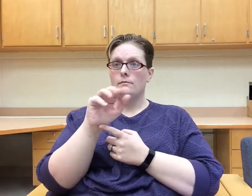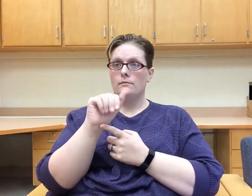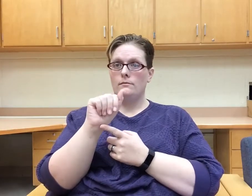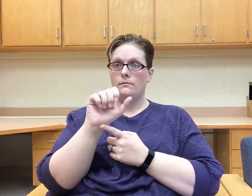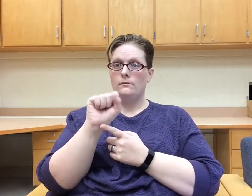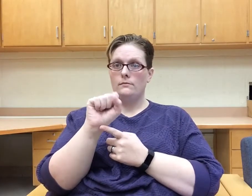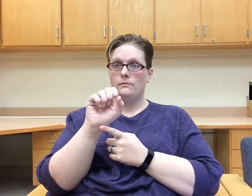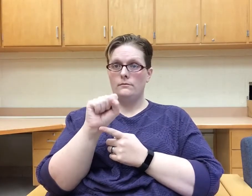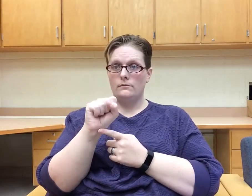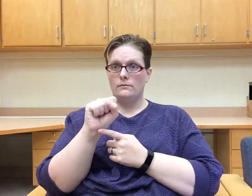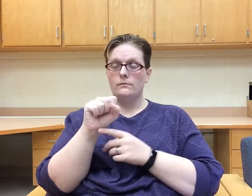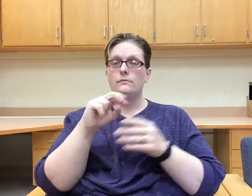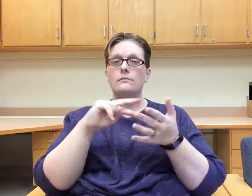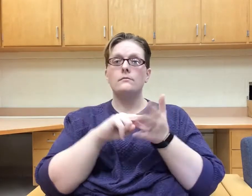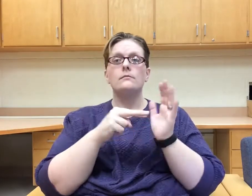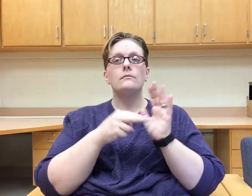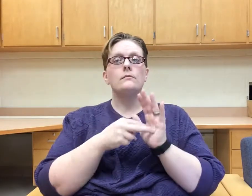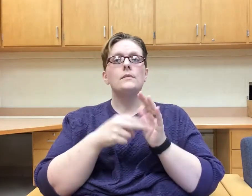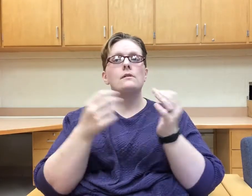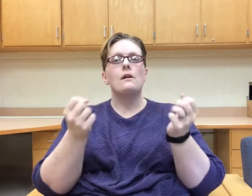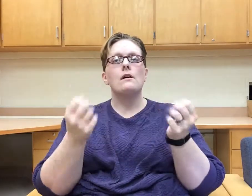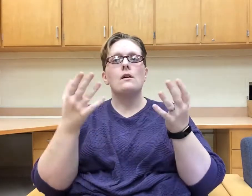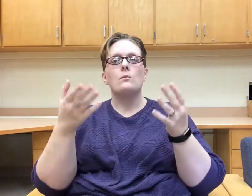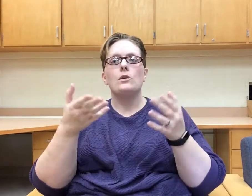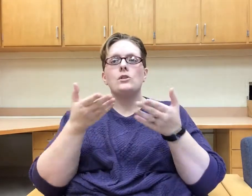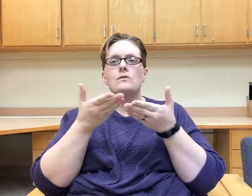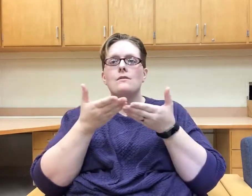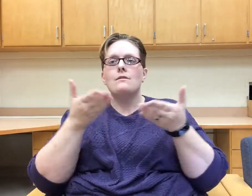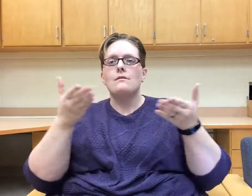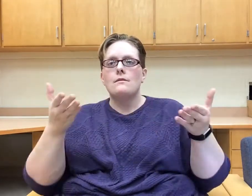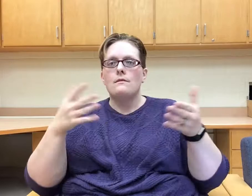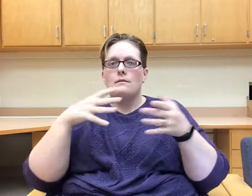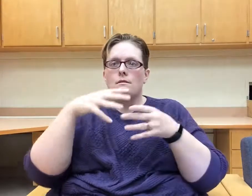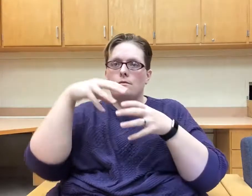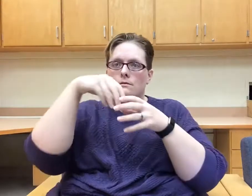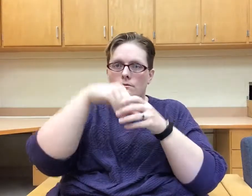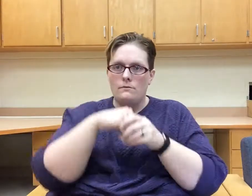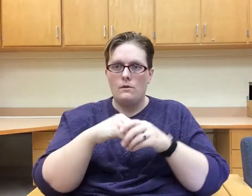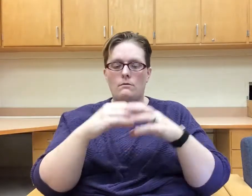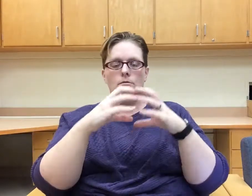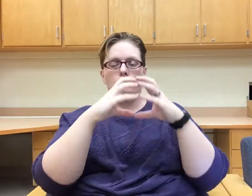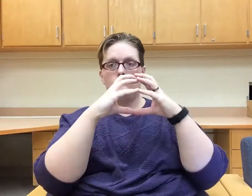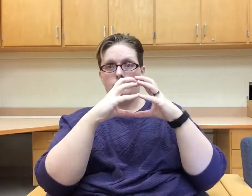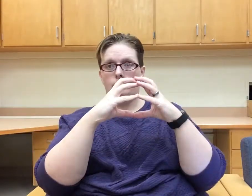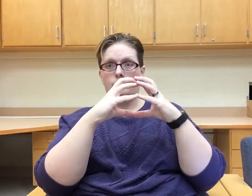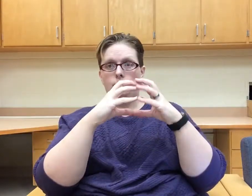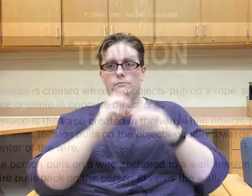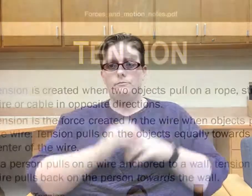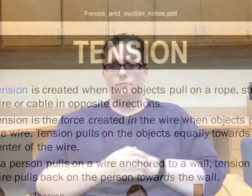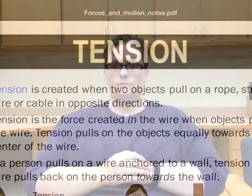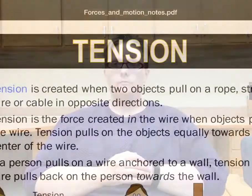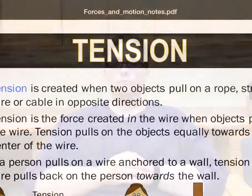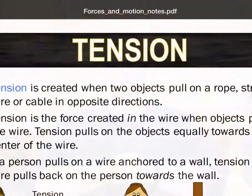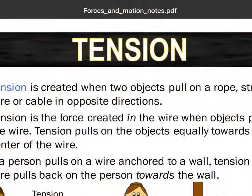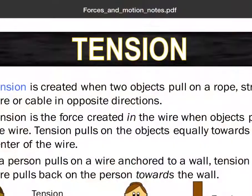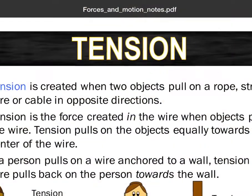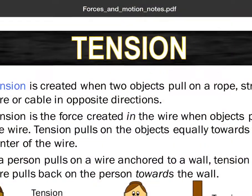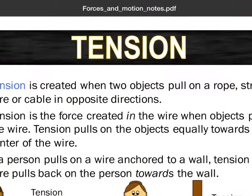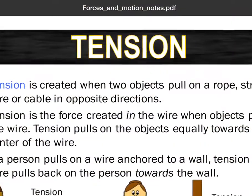The word mass is a little bit different. It means how much matter there is in the object.